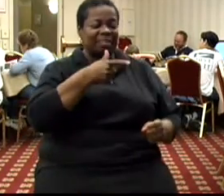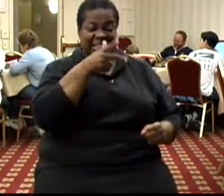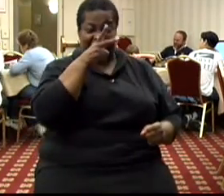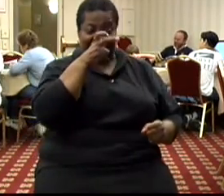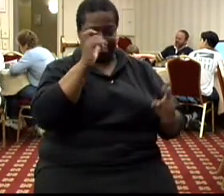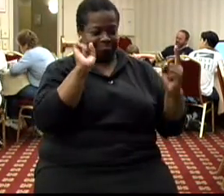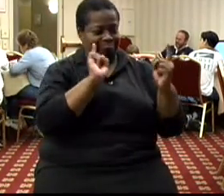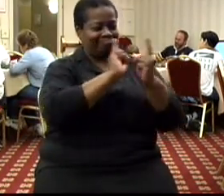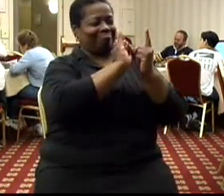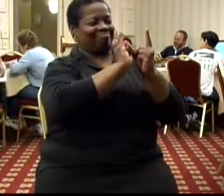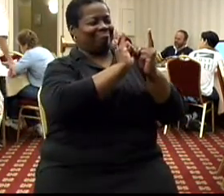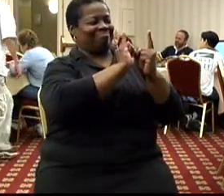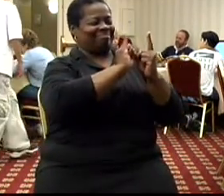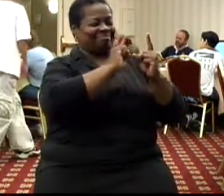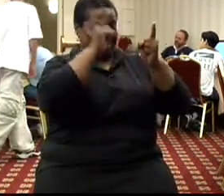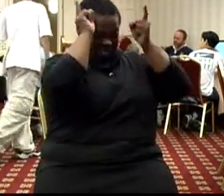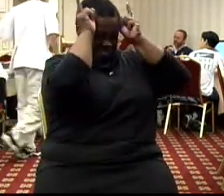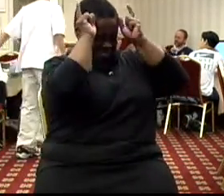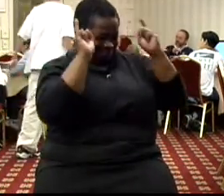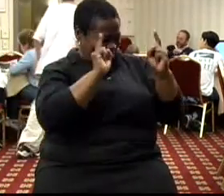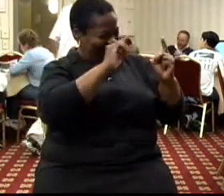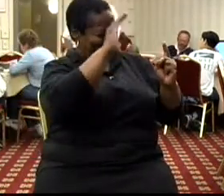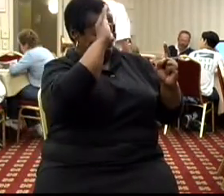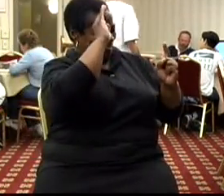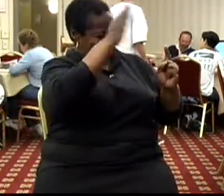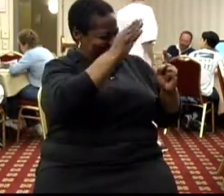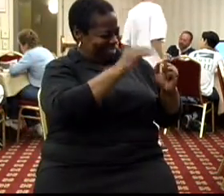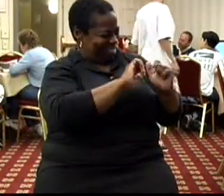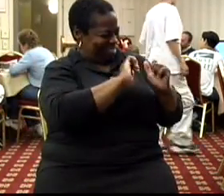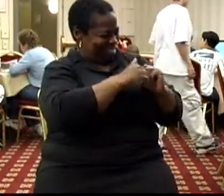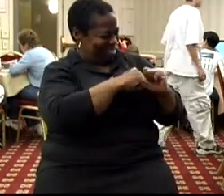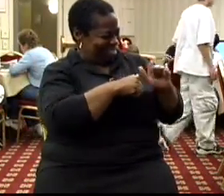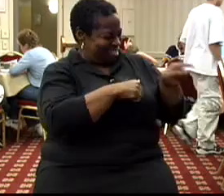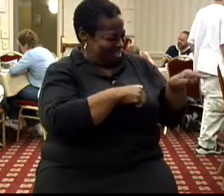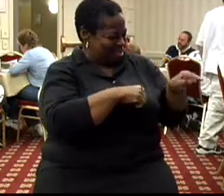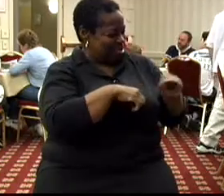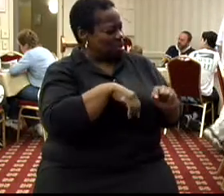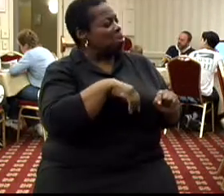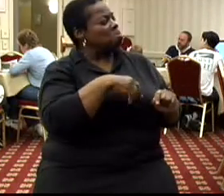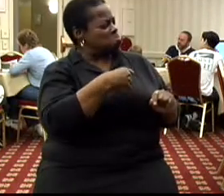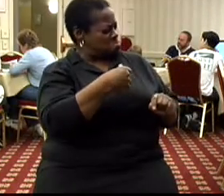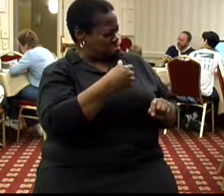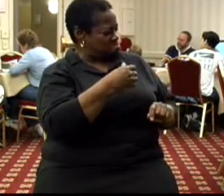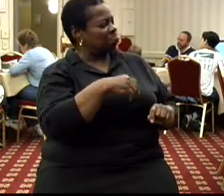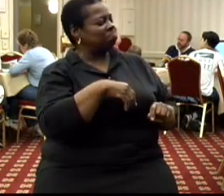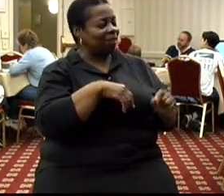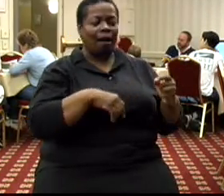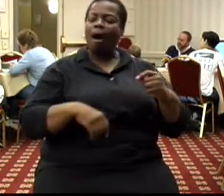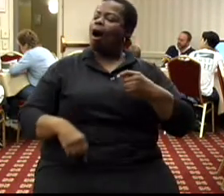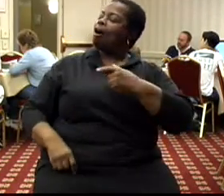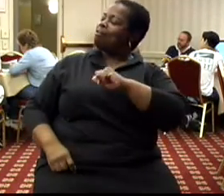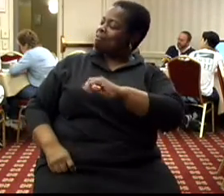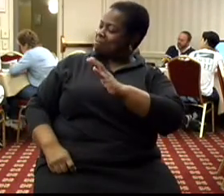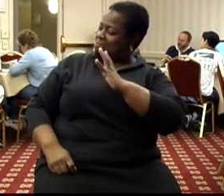An ant met a beetle and said, "Hello, how are you?" And the beetle said, "I'm fine."